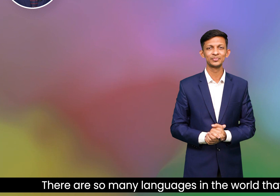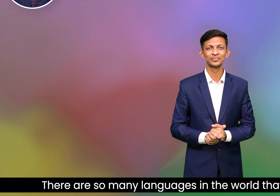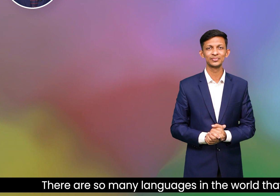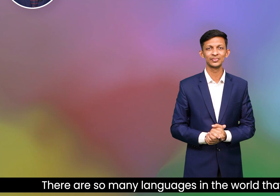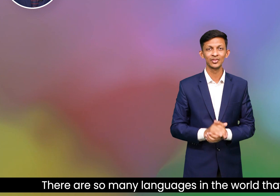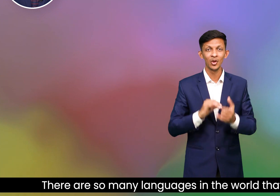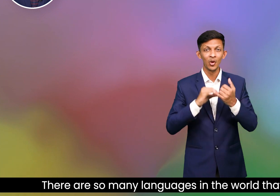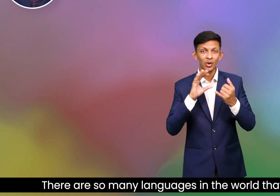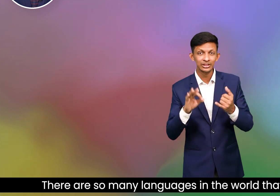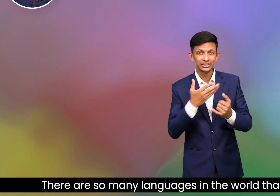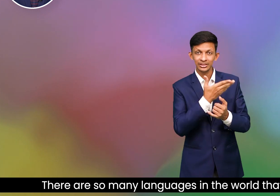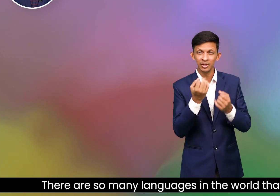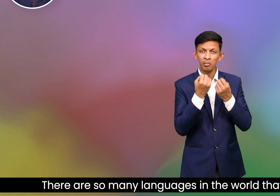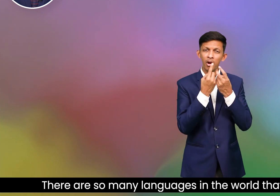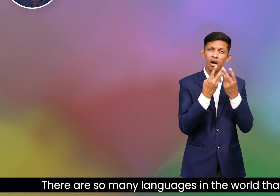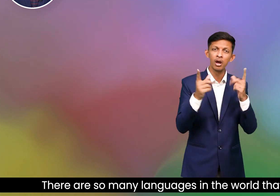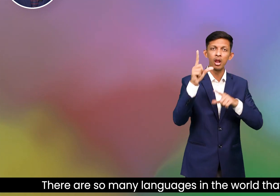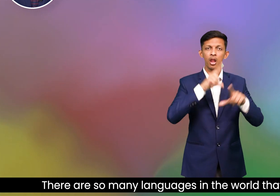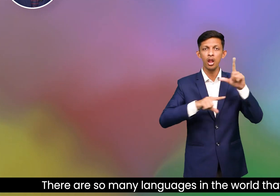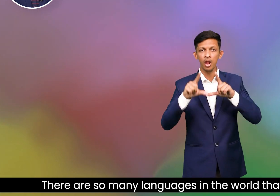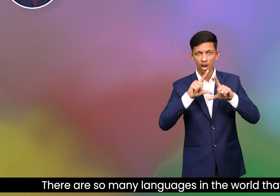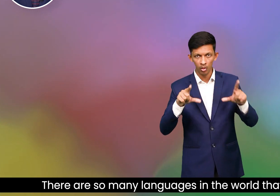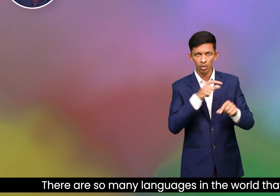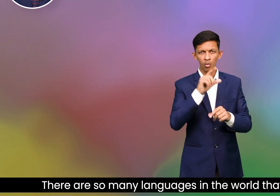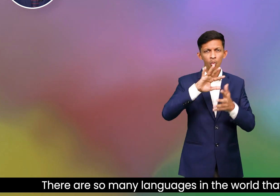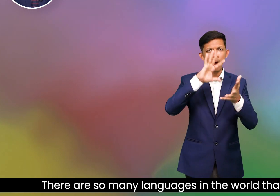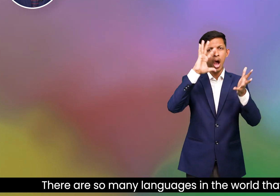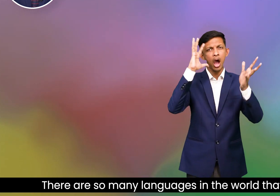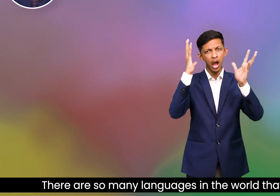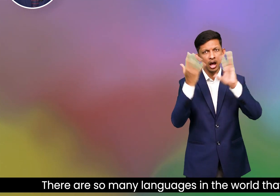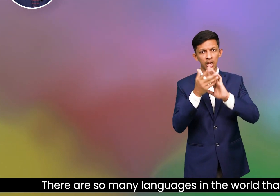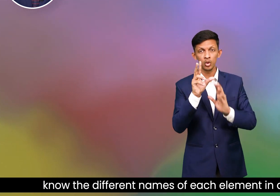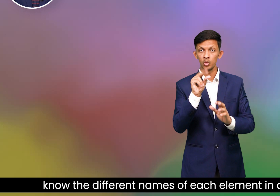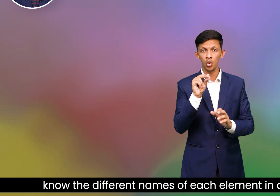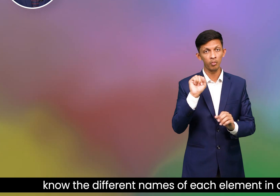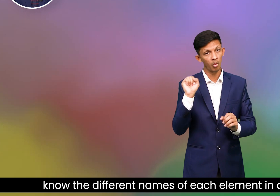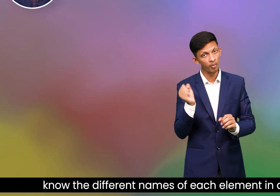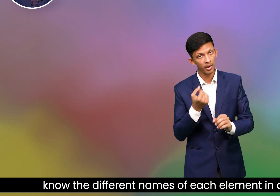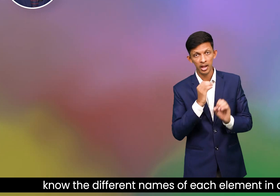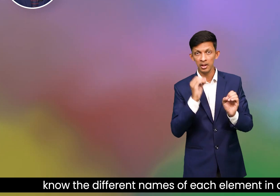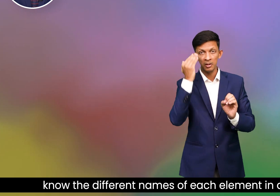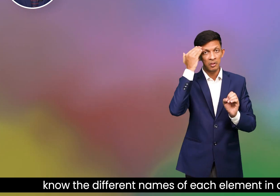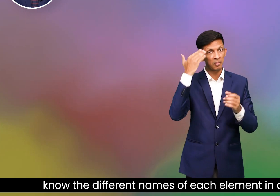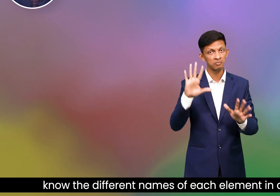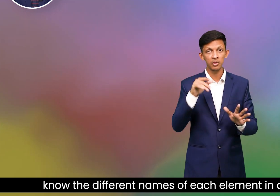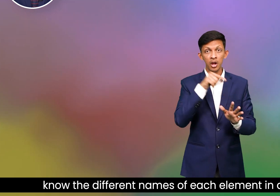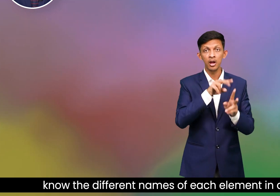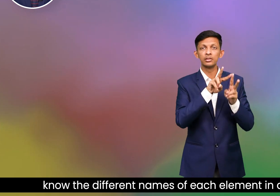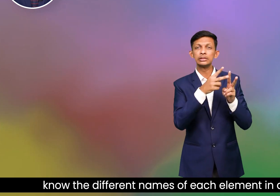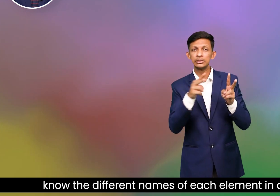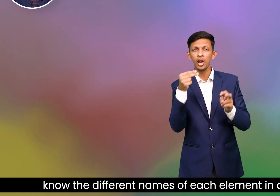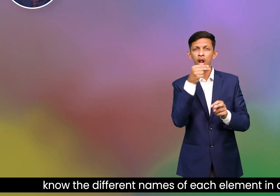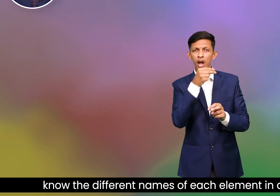There are so many languages in the world that it is not possible to know the different names of